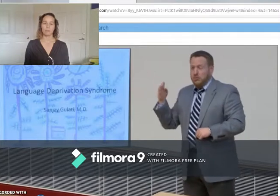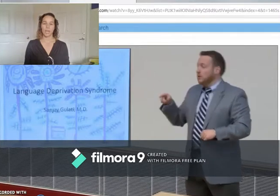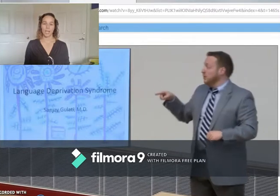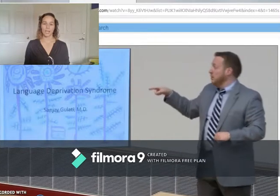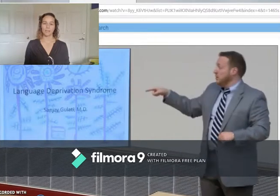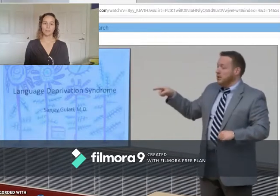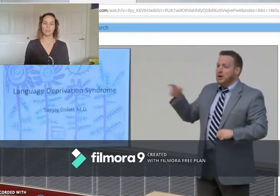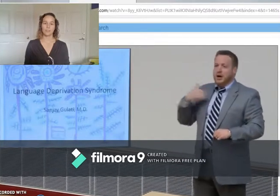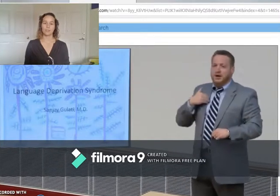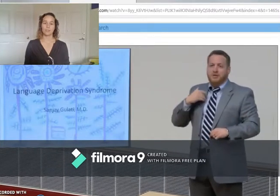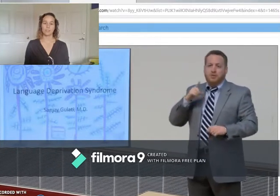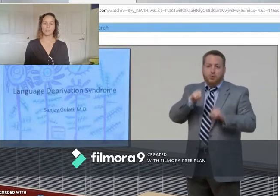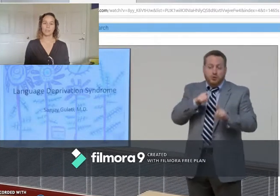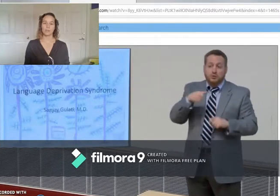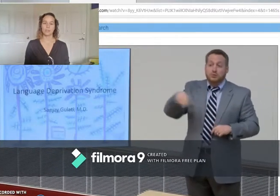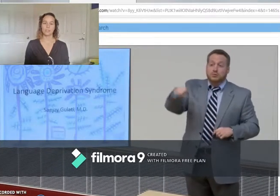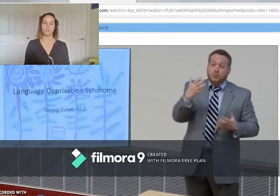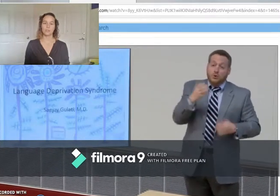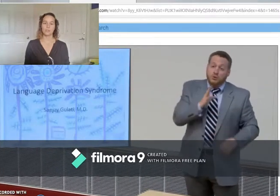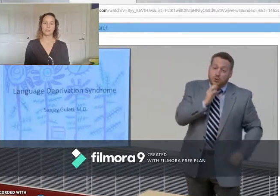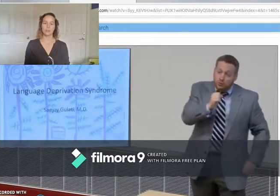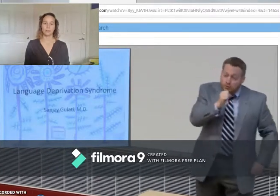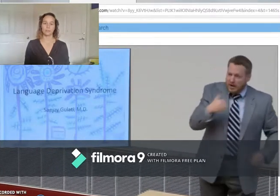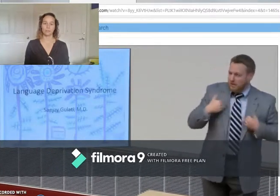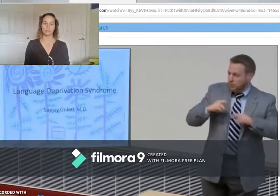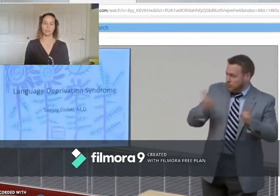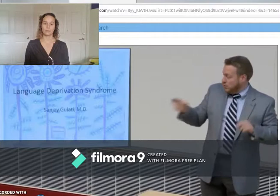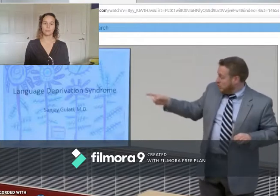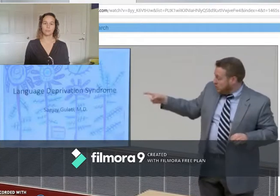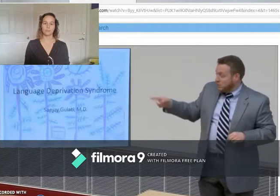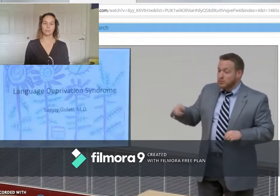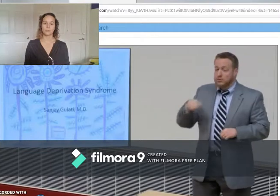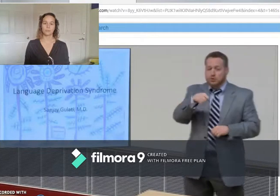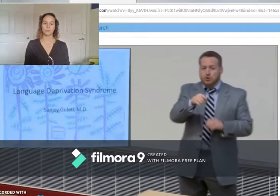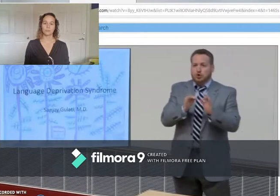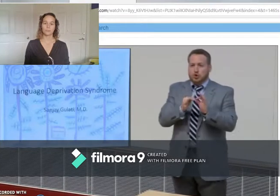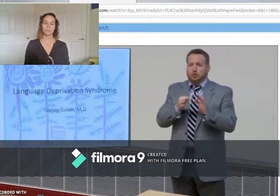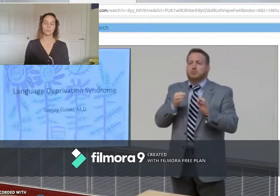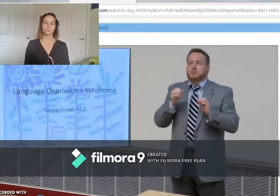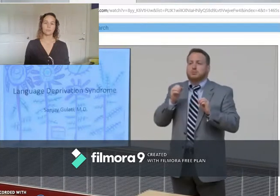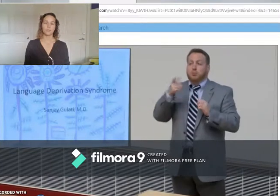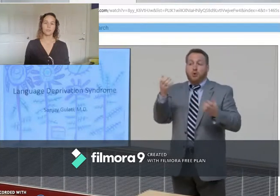you may form a line so that you can speak your question into the microphone.